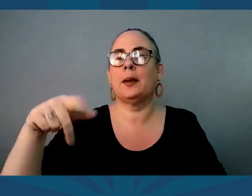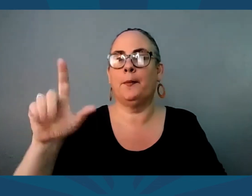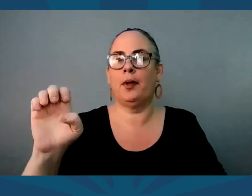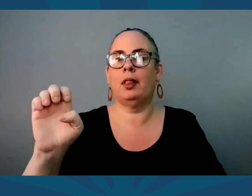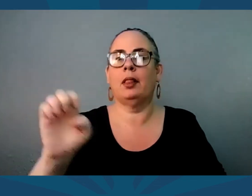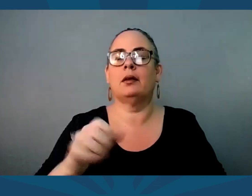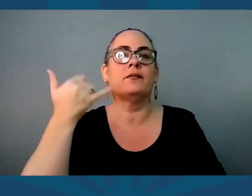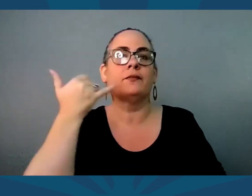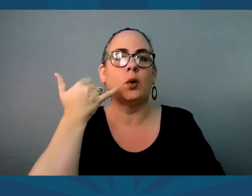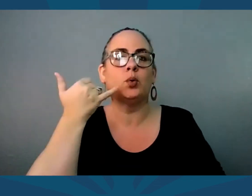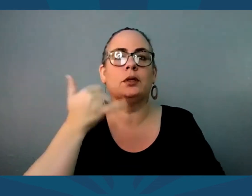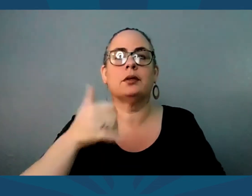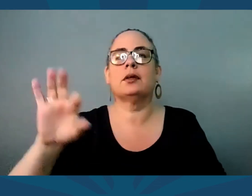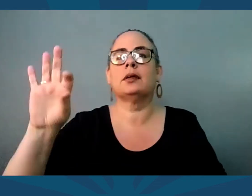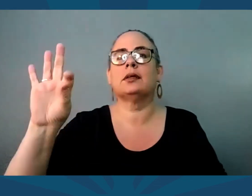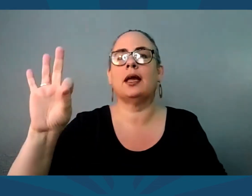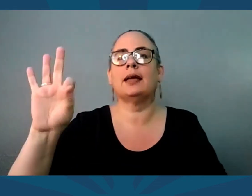Michael Sample,